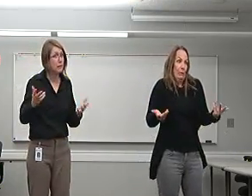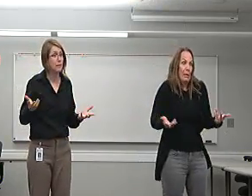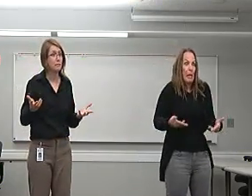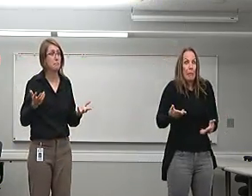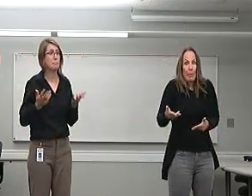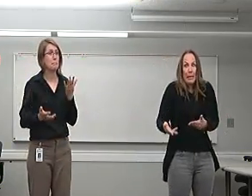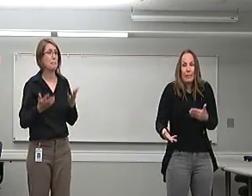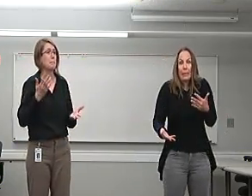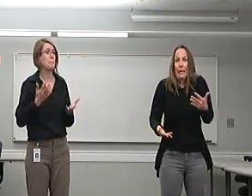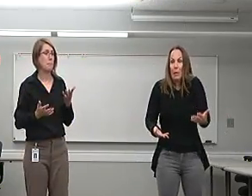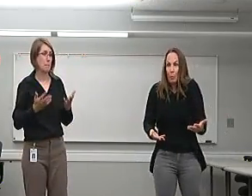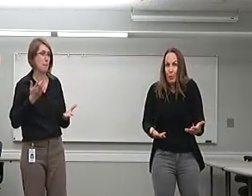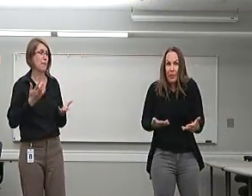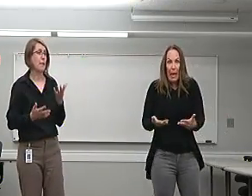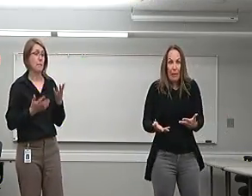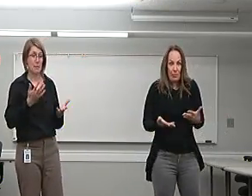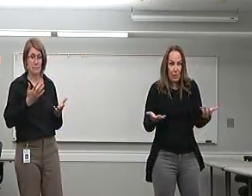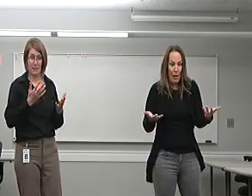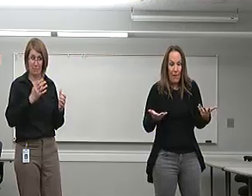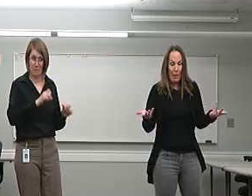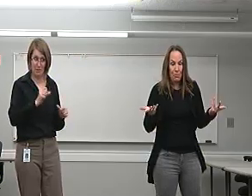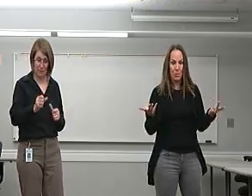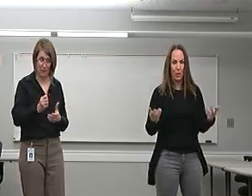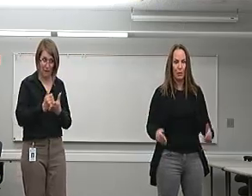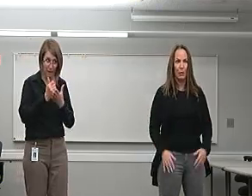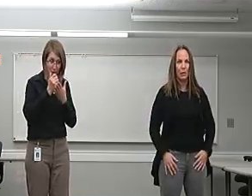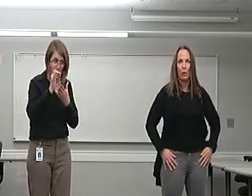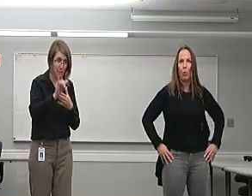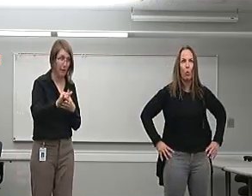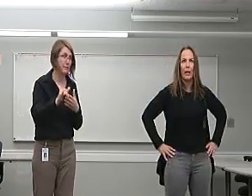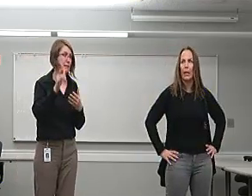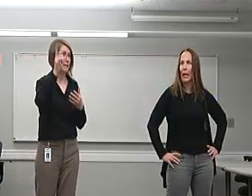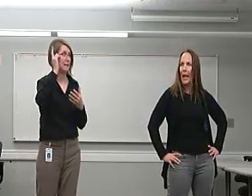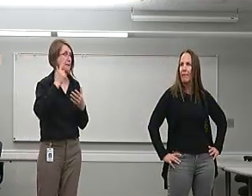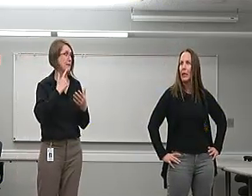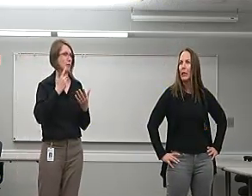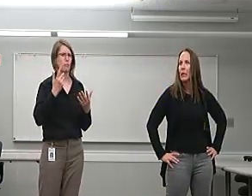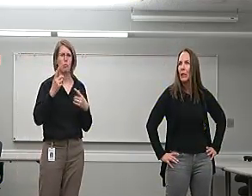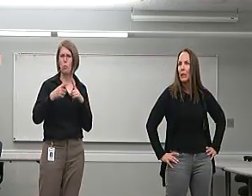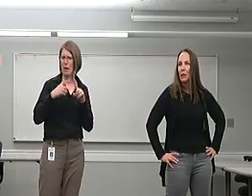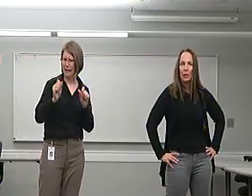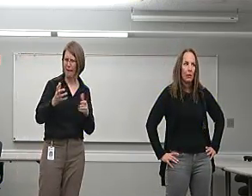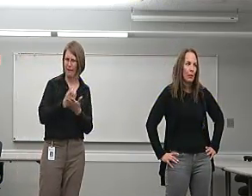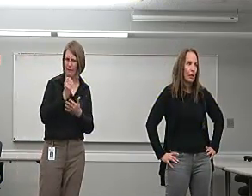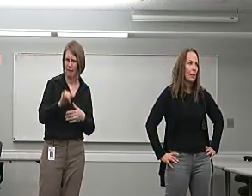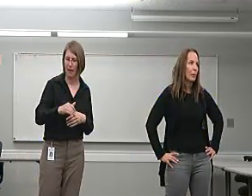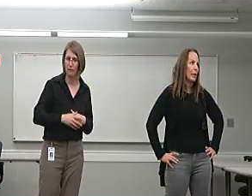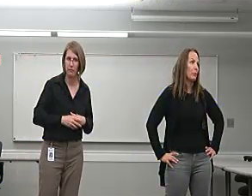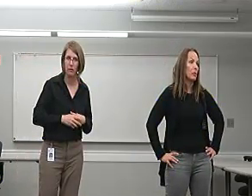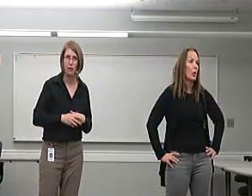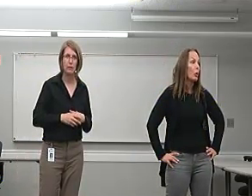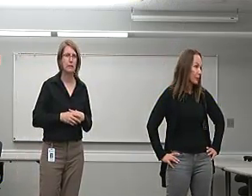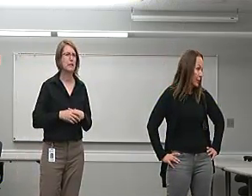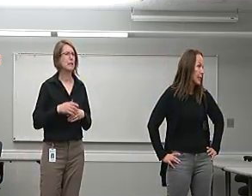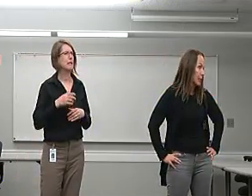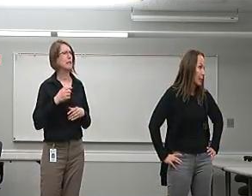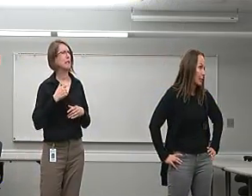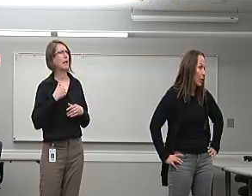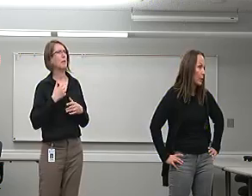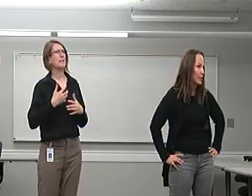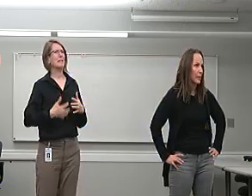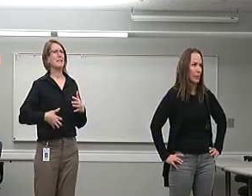possibly help that stuff. I don't, and Leah's like, well, when can I have it? And then I'm like, so conflicted, because I'm